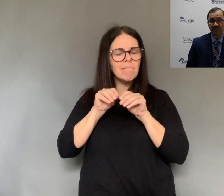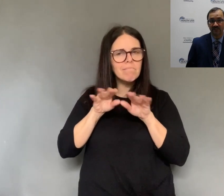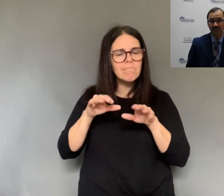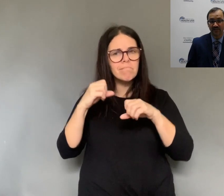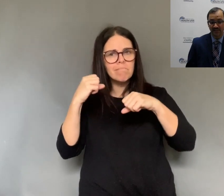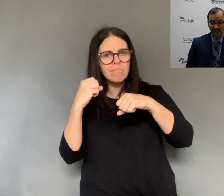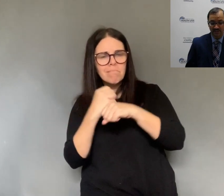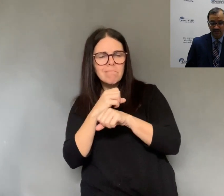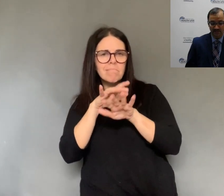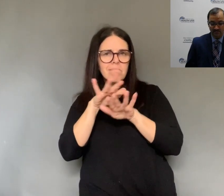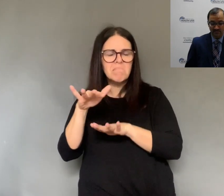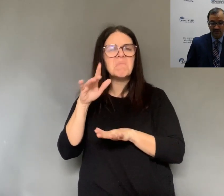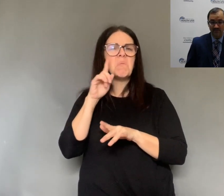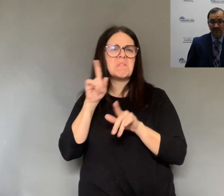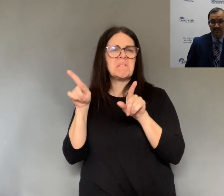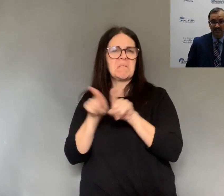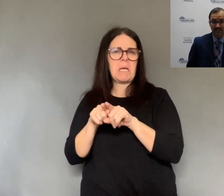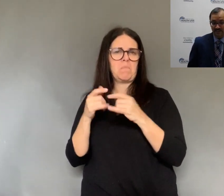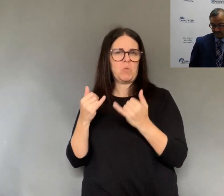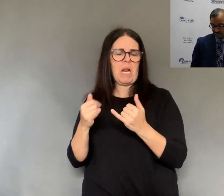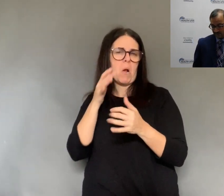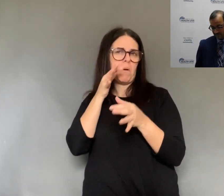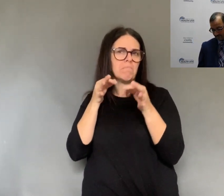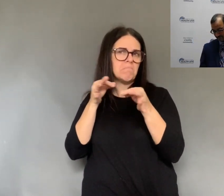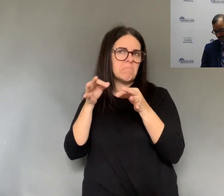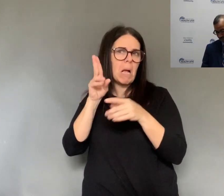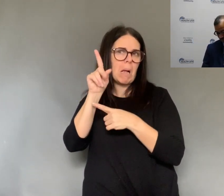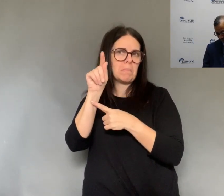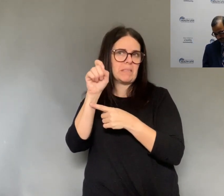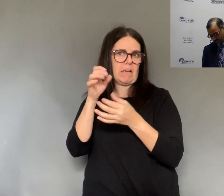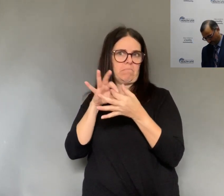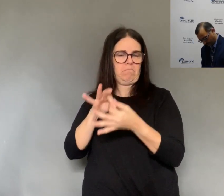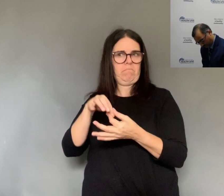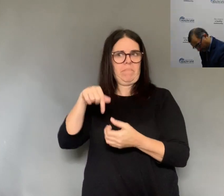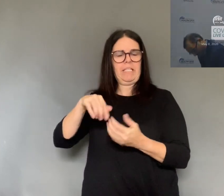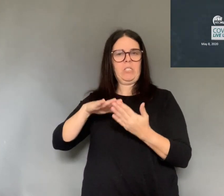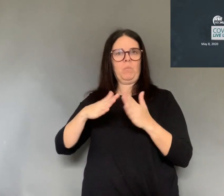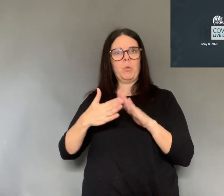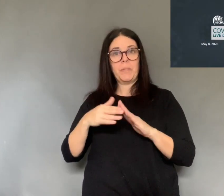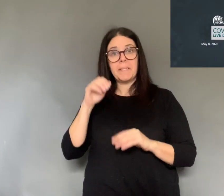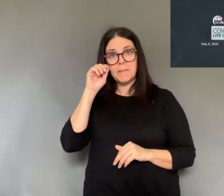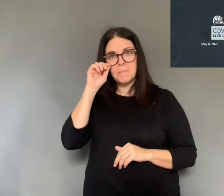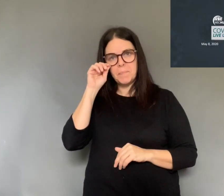our community. So we'll be doing exactly the same today.